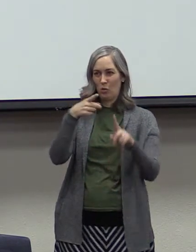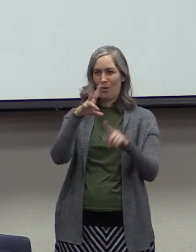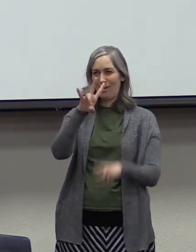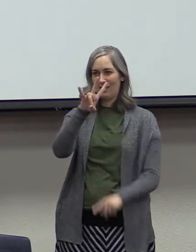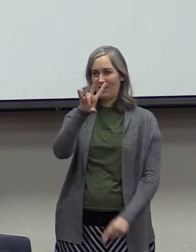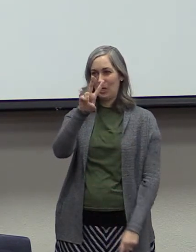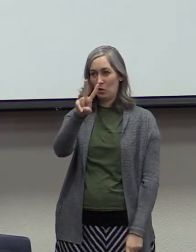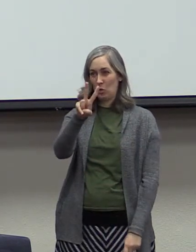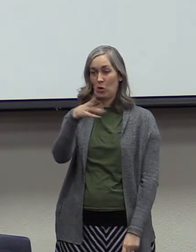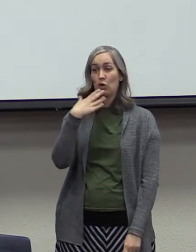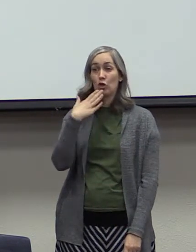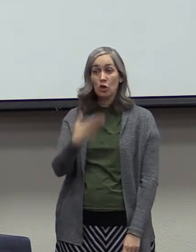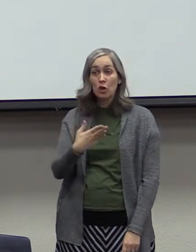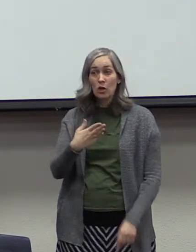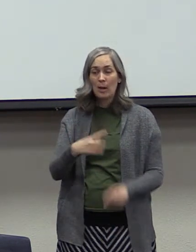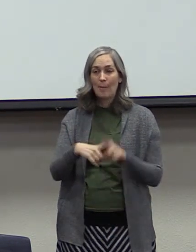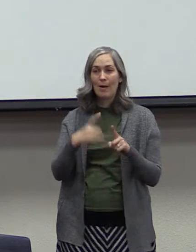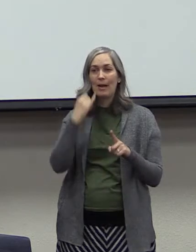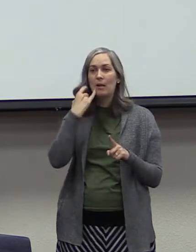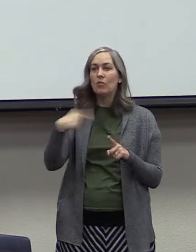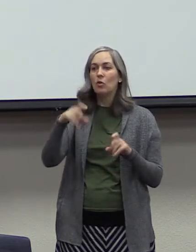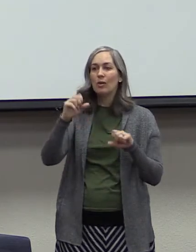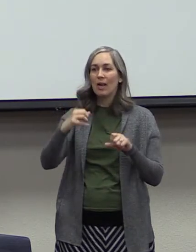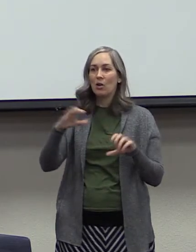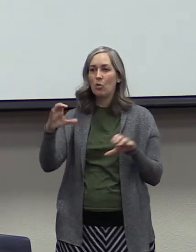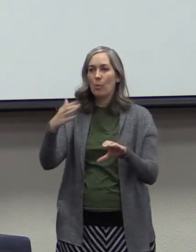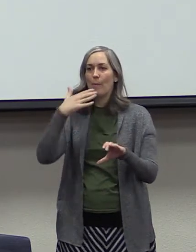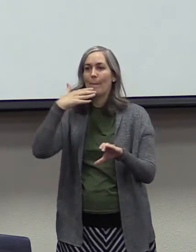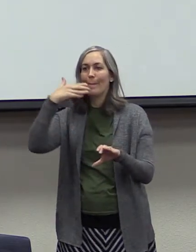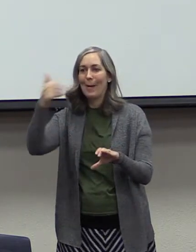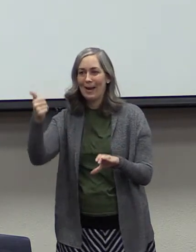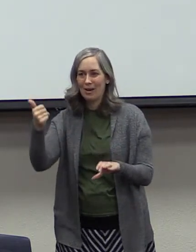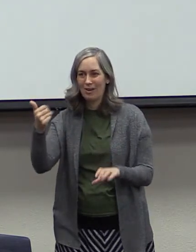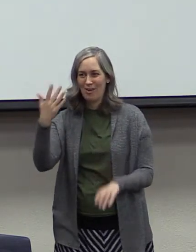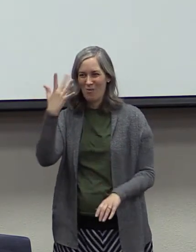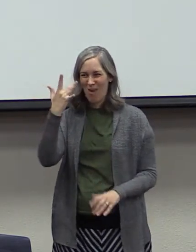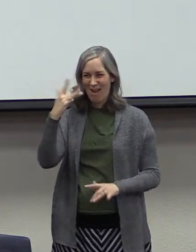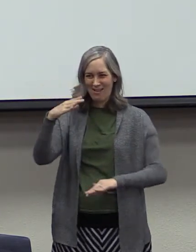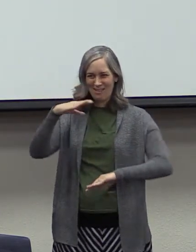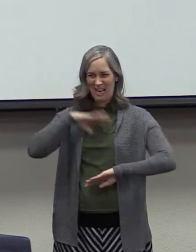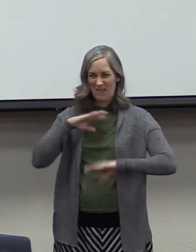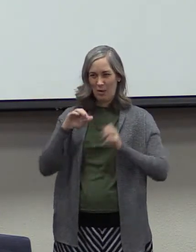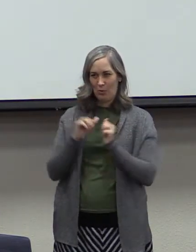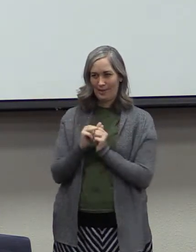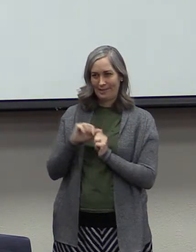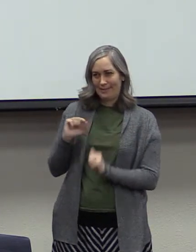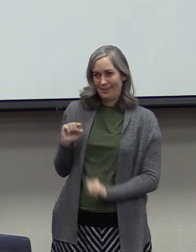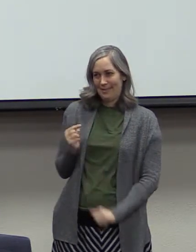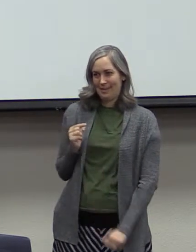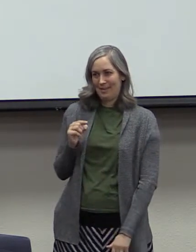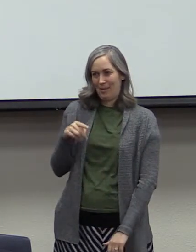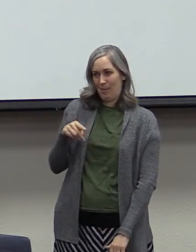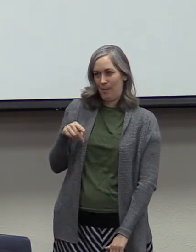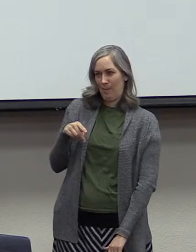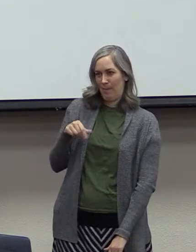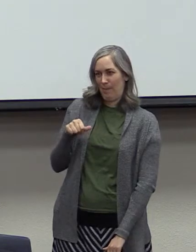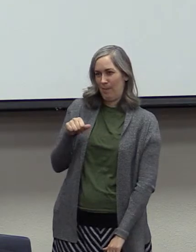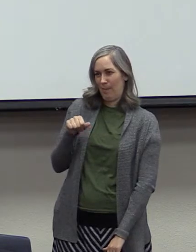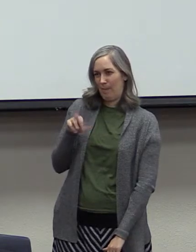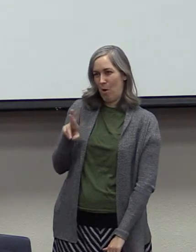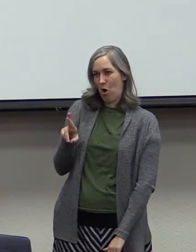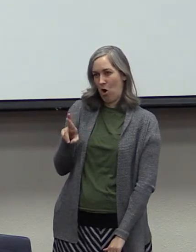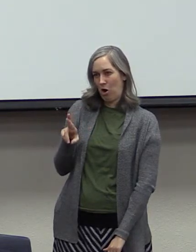content with just shooting par in the academic realm? Bobby Knight, who